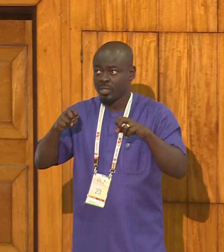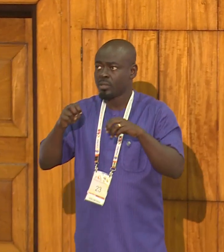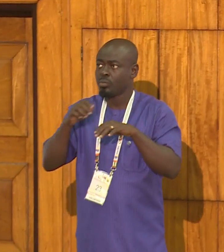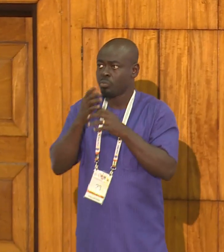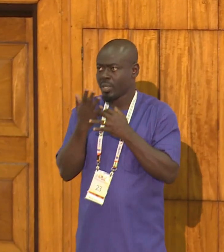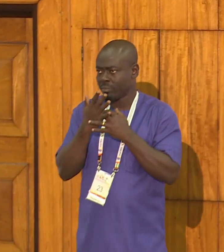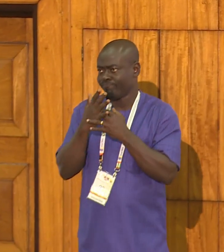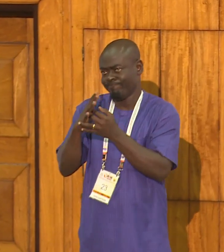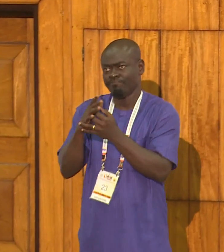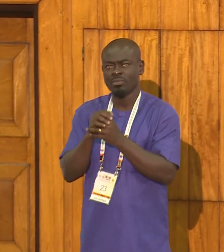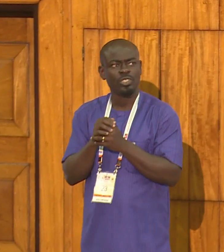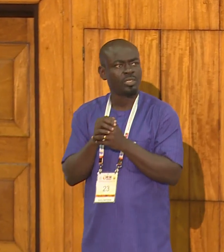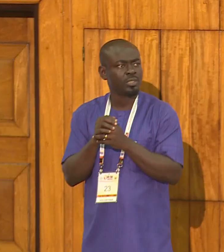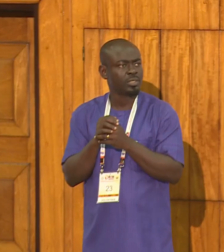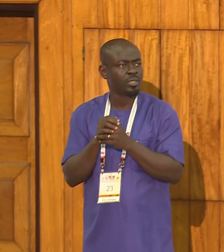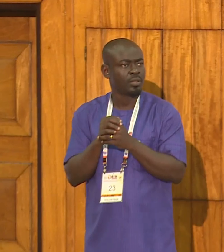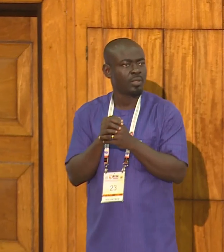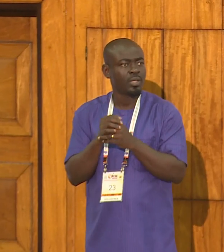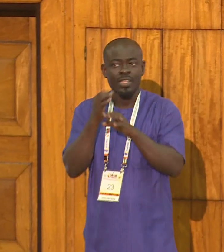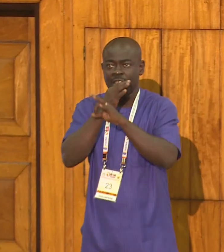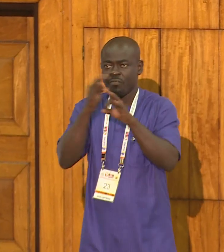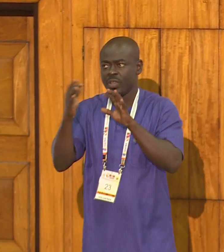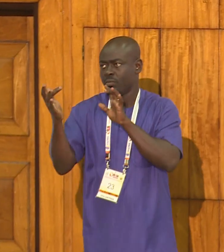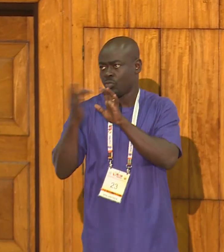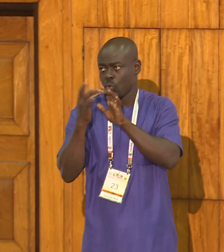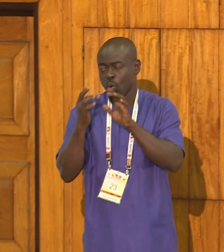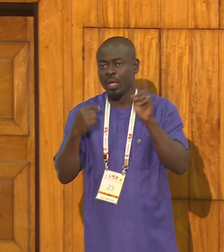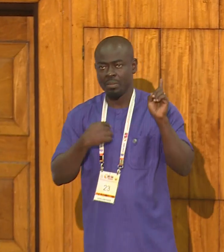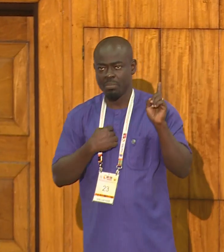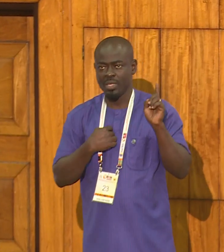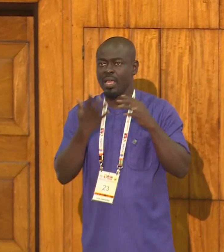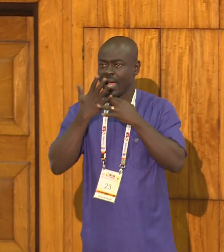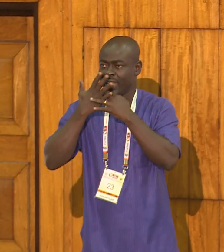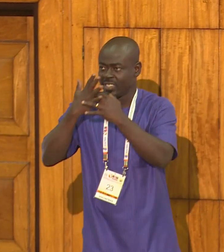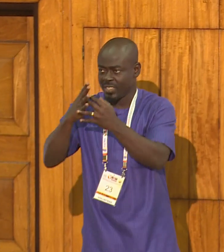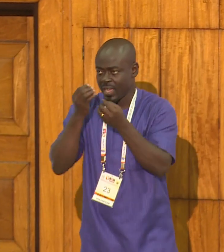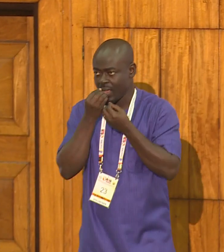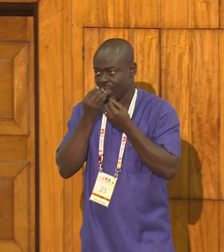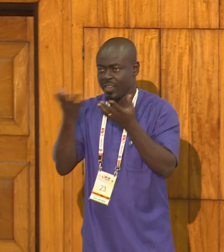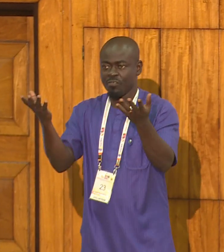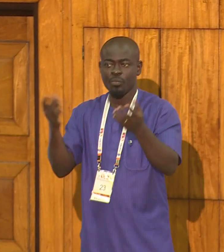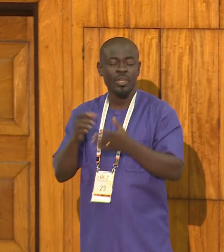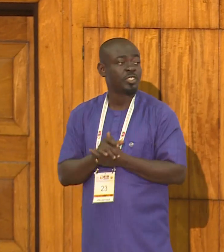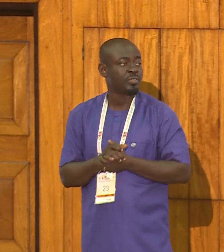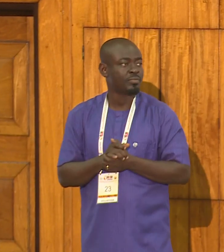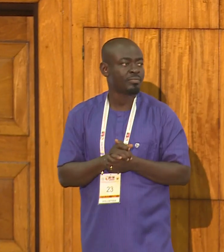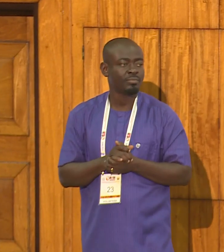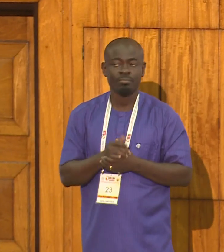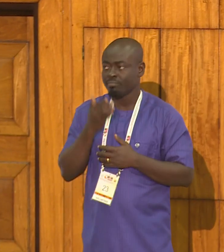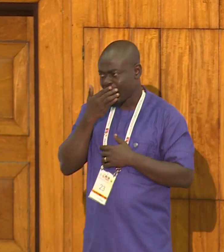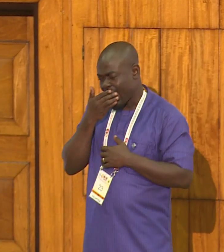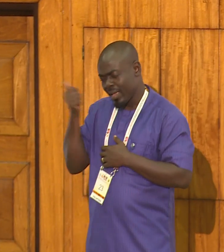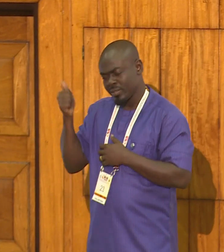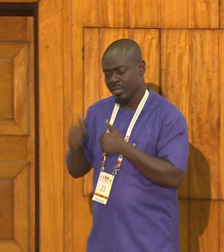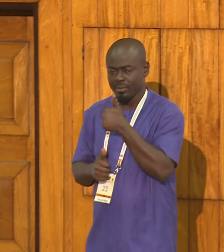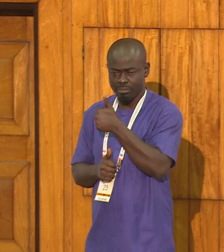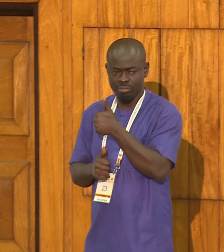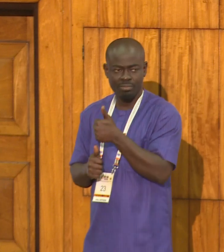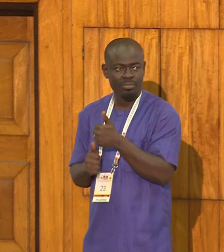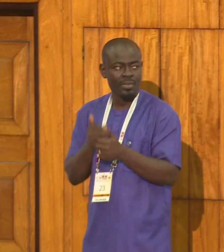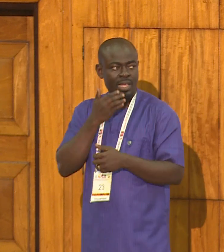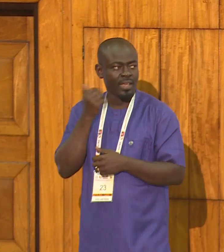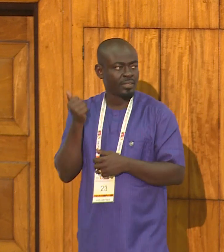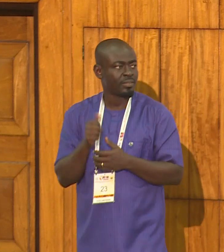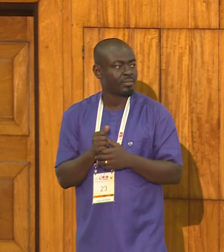did, they can be free to contact me and we can share notes. Excellent, excellent. Thank you very